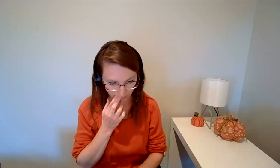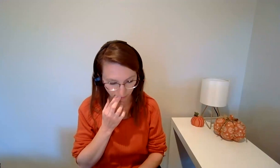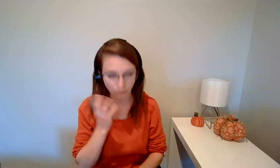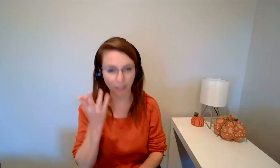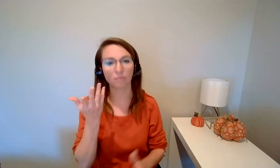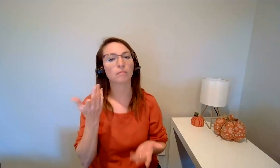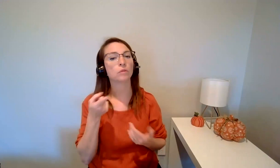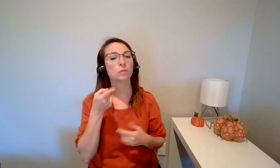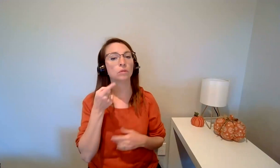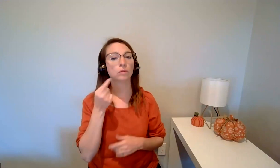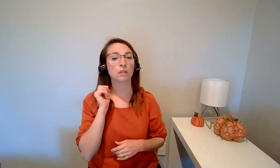okay.